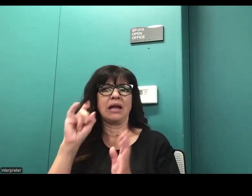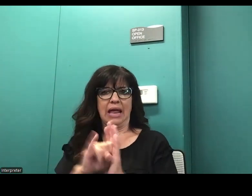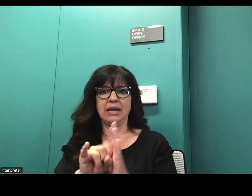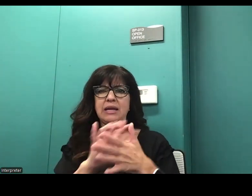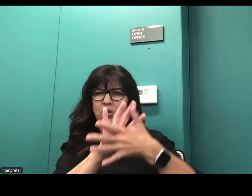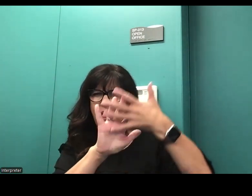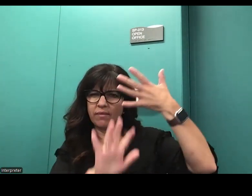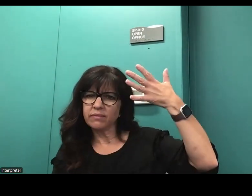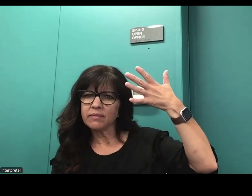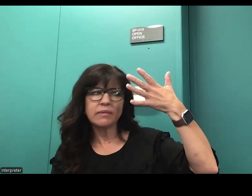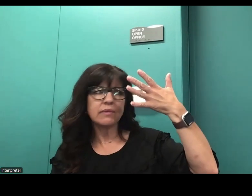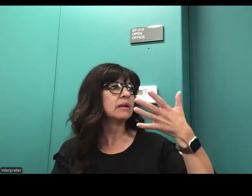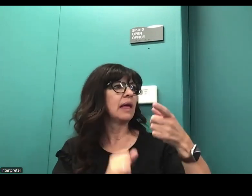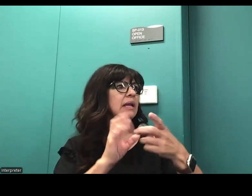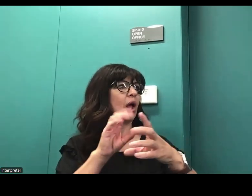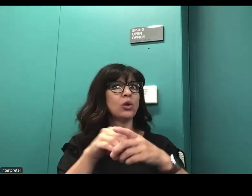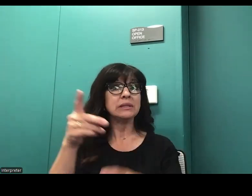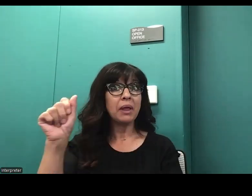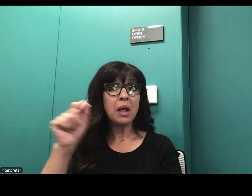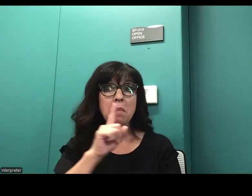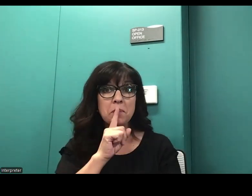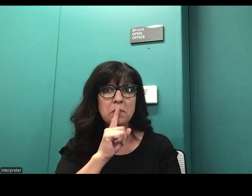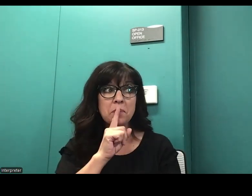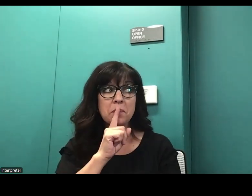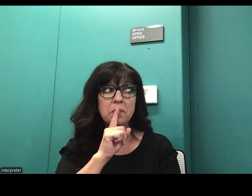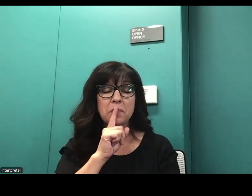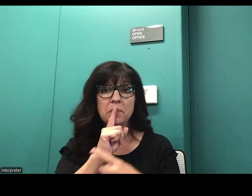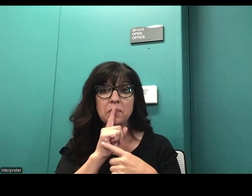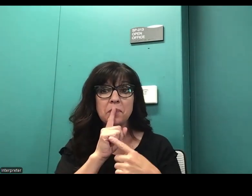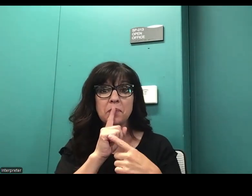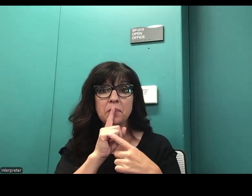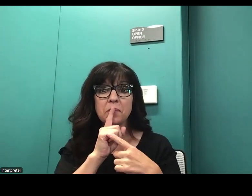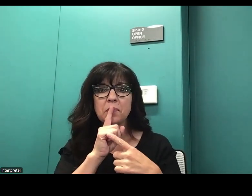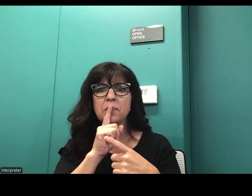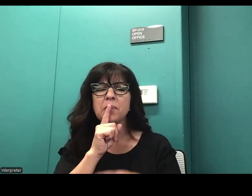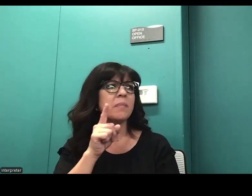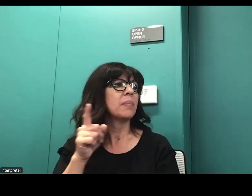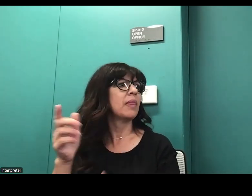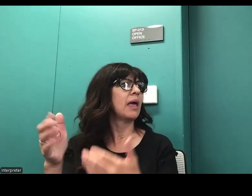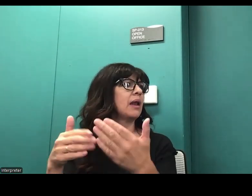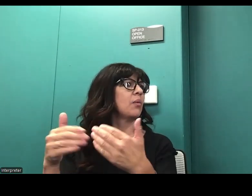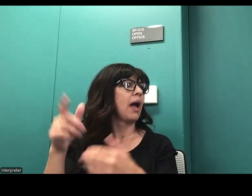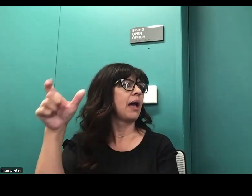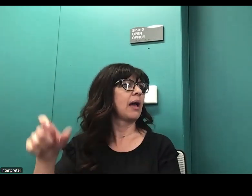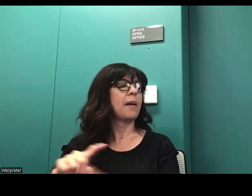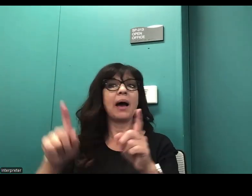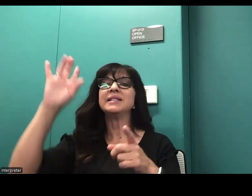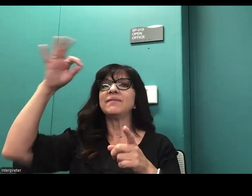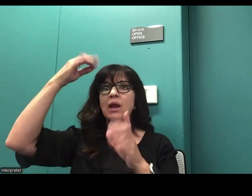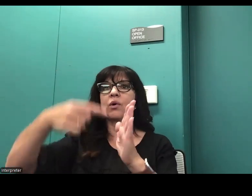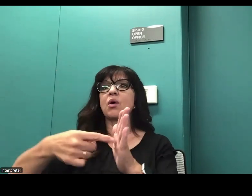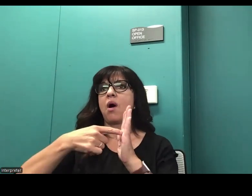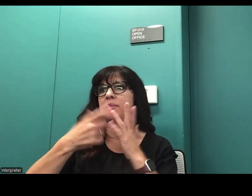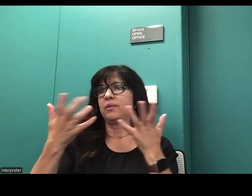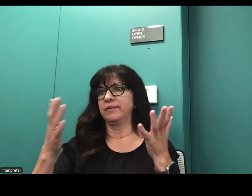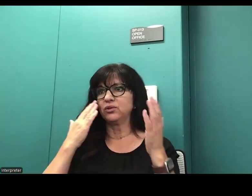So they didn't include disability? I don't get it. Anyway, but it's federal requirement. We all know